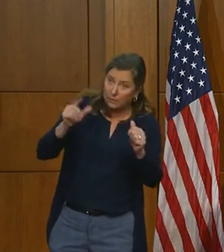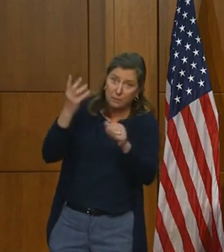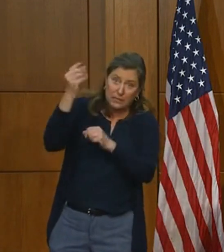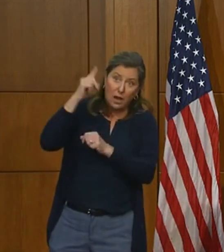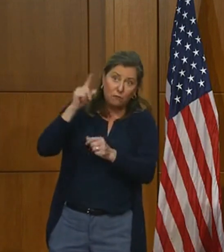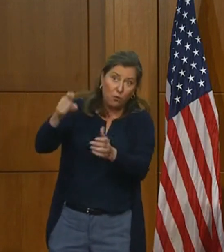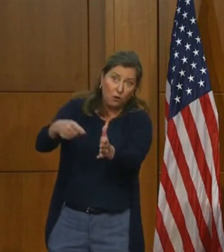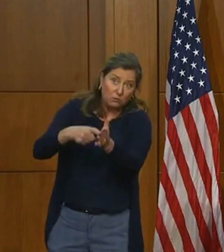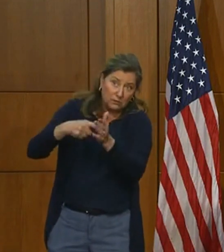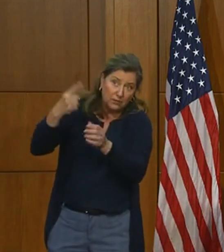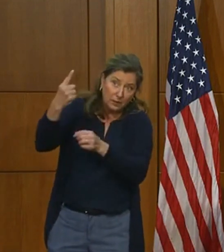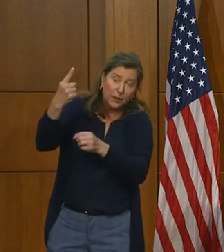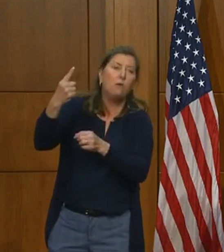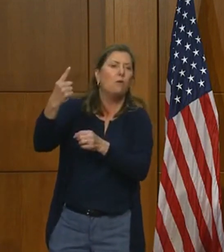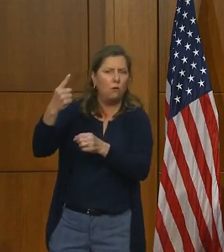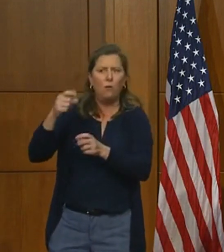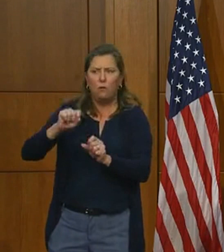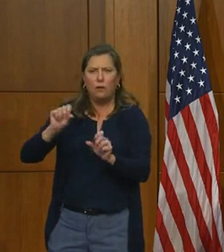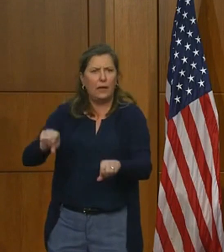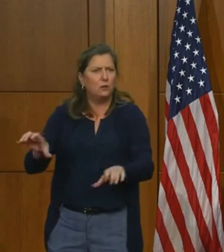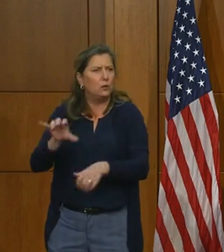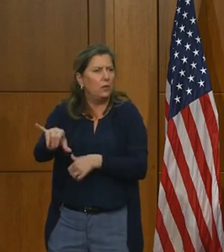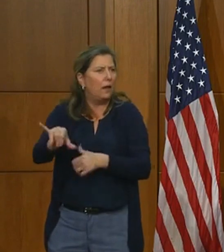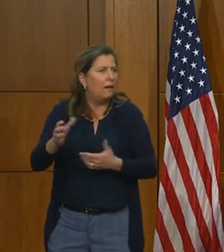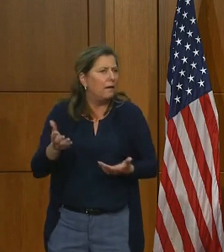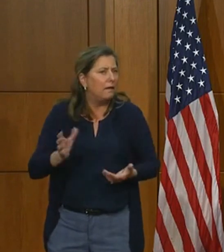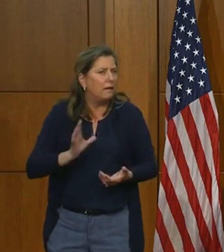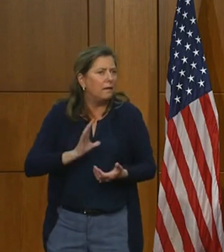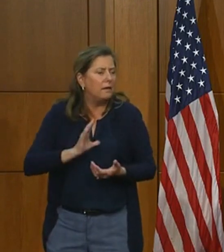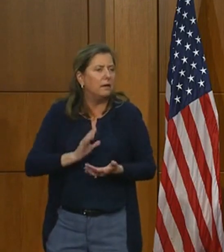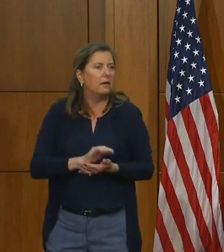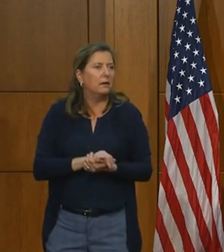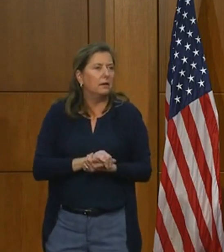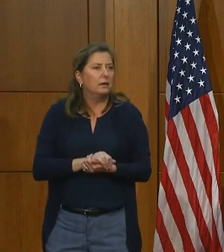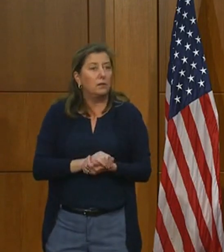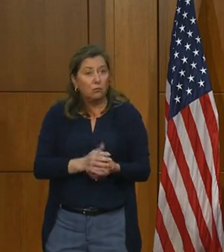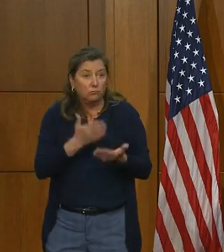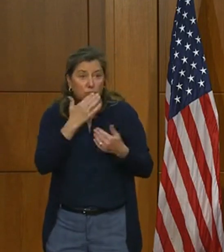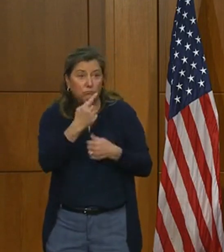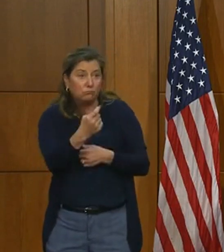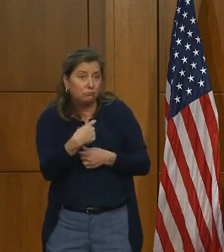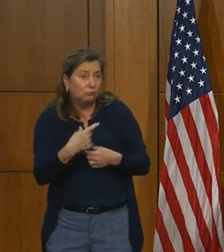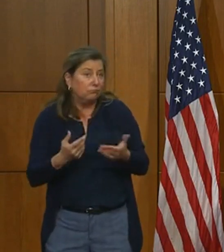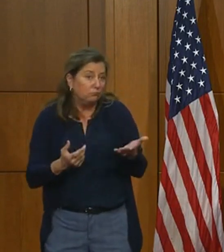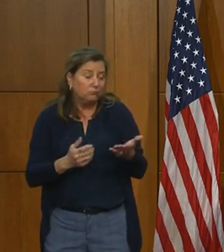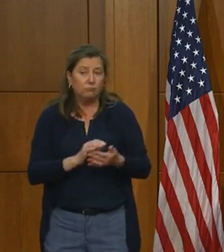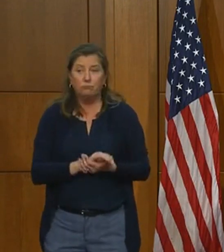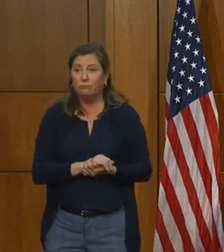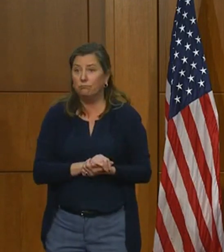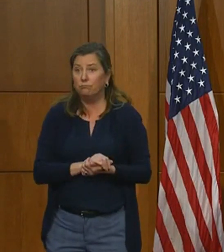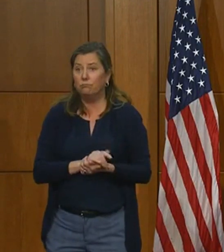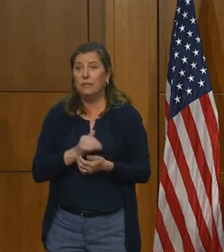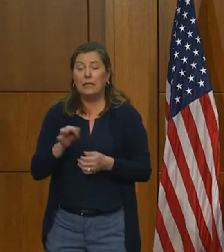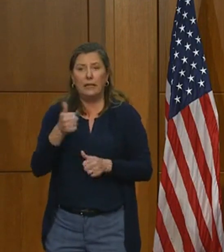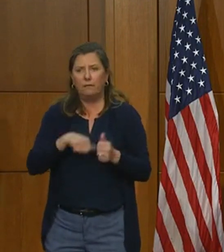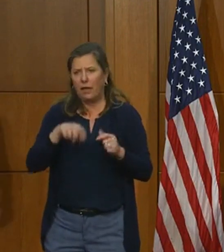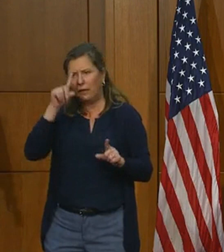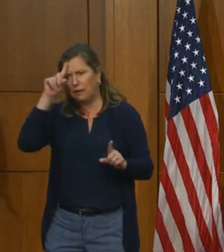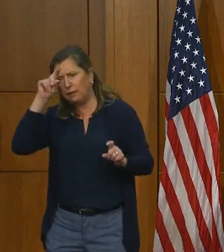purpose, they will be allowed to do that. So I appreciate your question. If there's